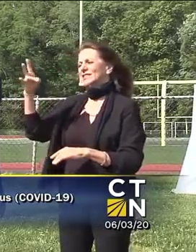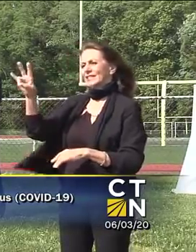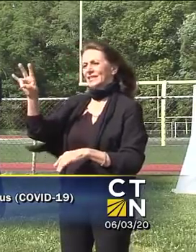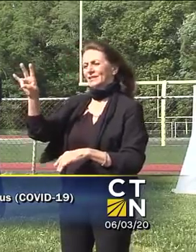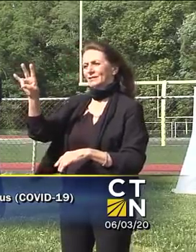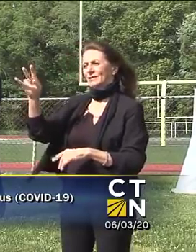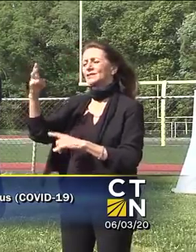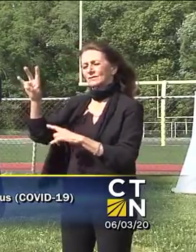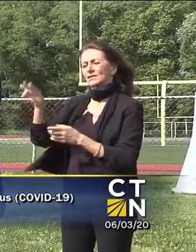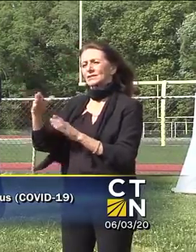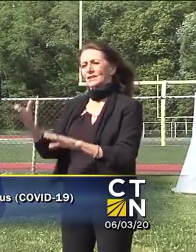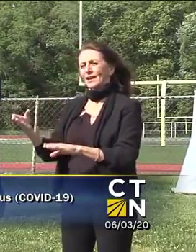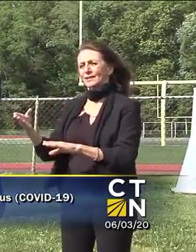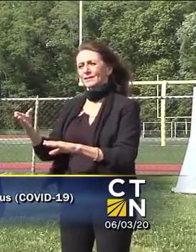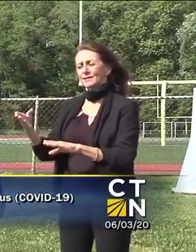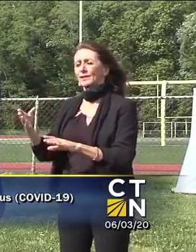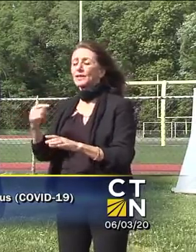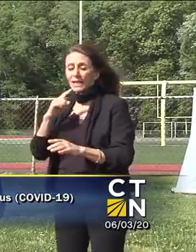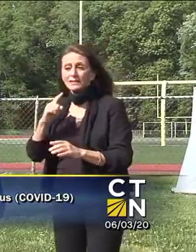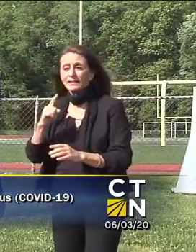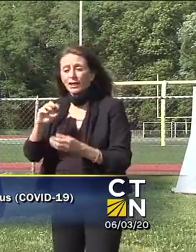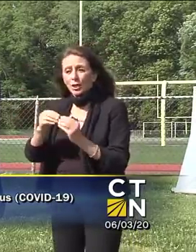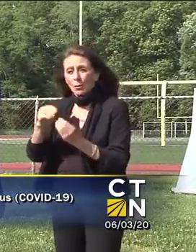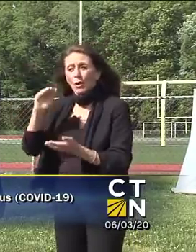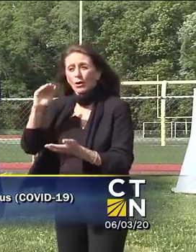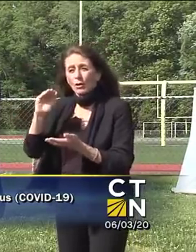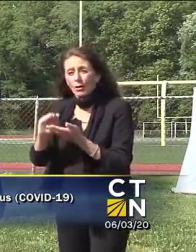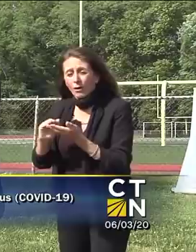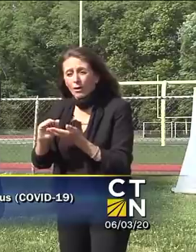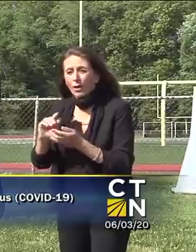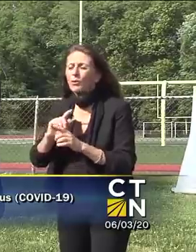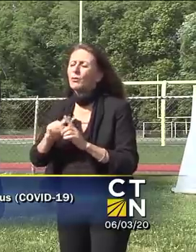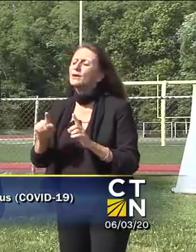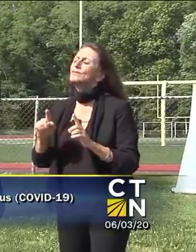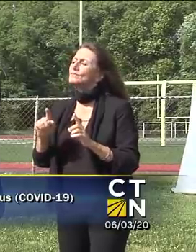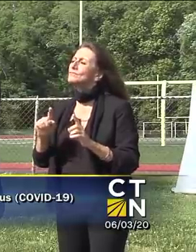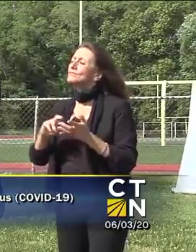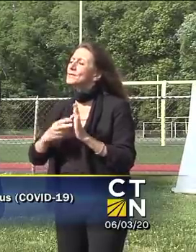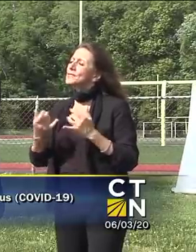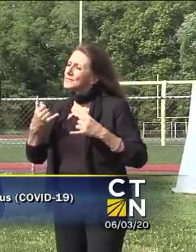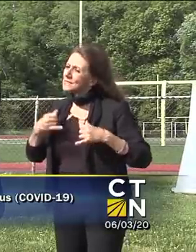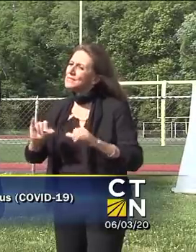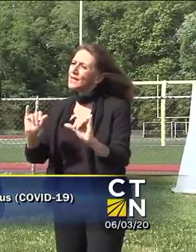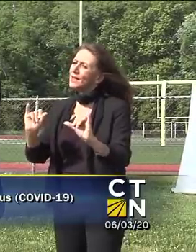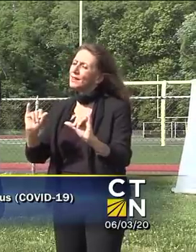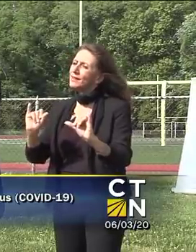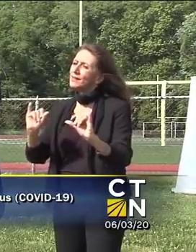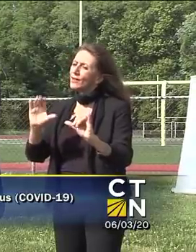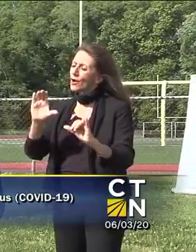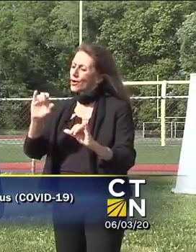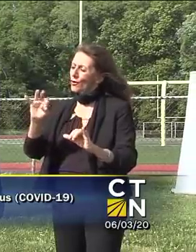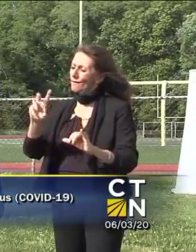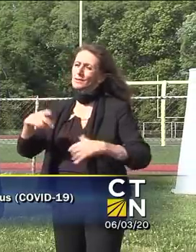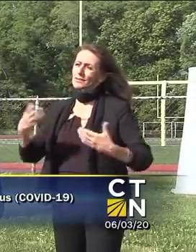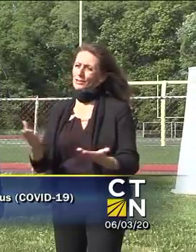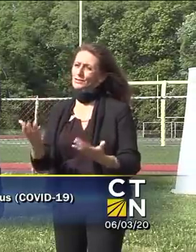a reminder that we are still in a pandemic and we have to be cautious as we go